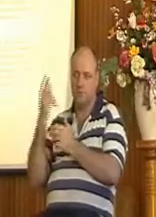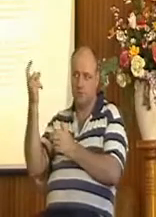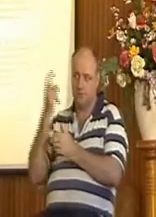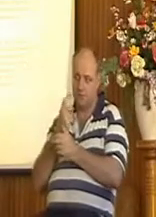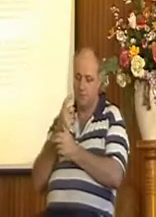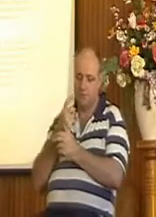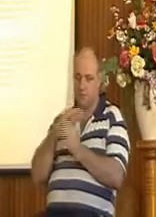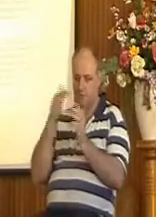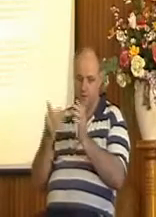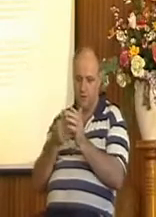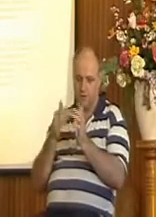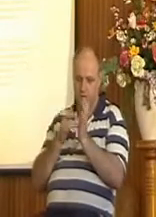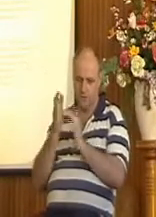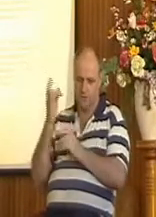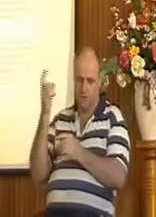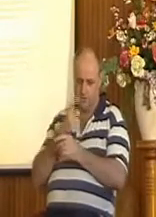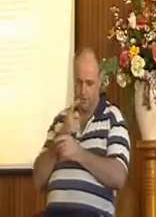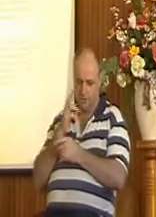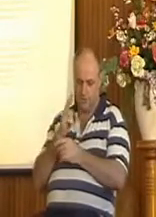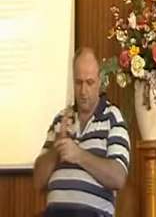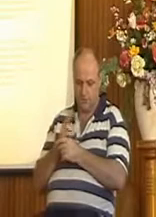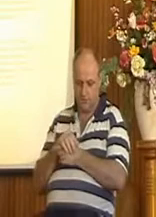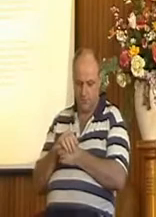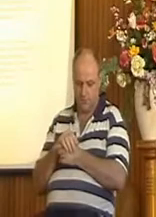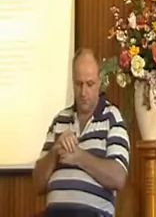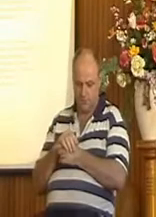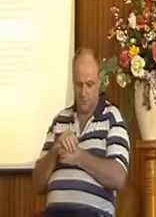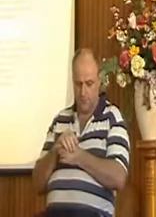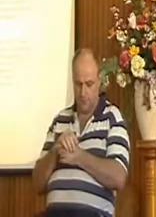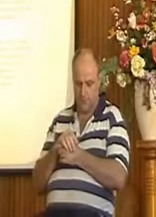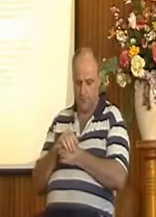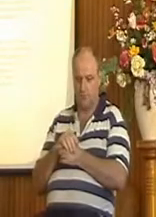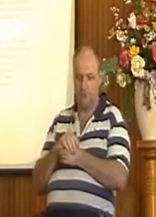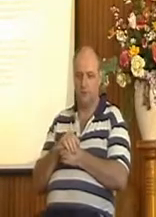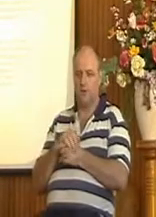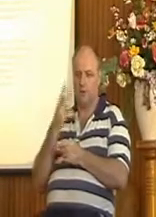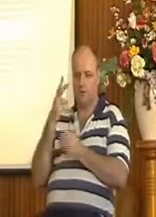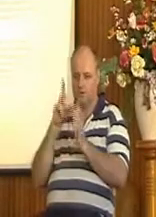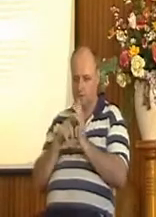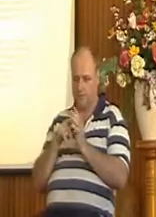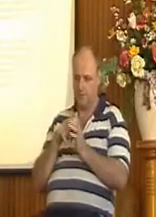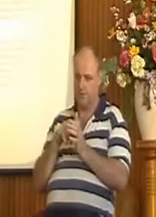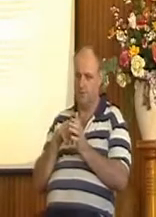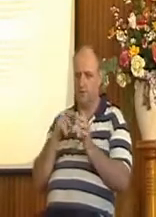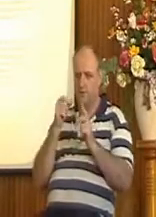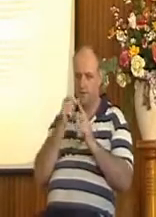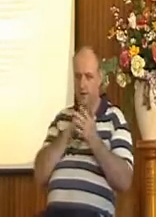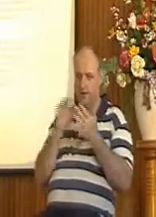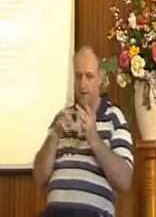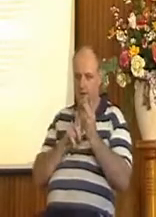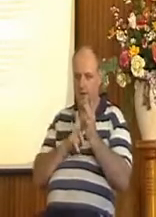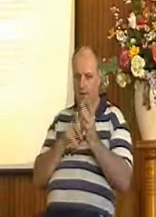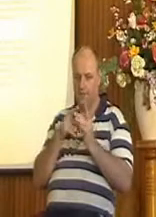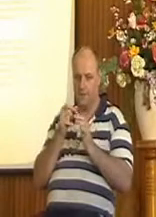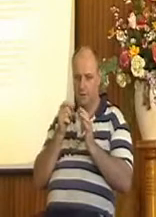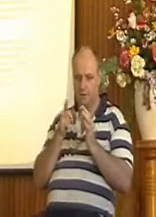It's twice in Philippians and also in 2 Thessalonians 2:2 there. The day of Christ